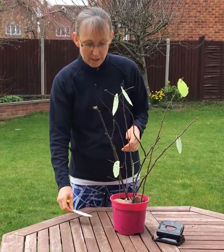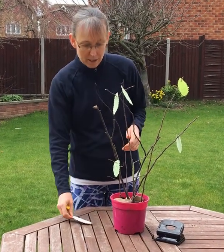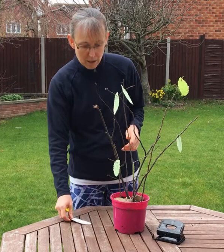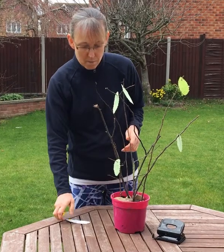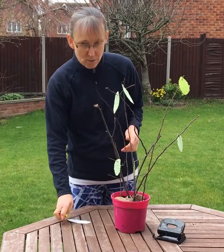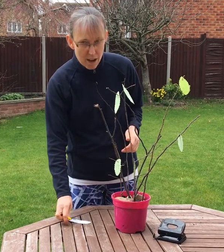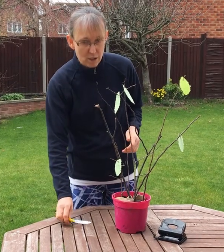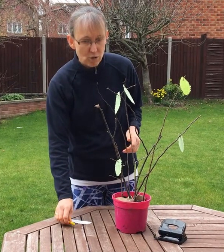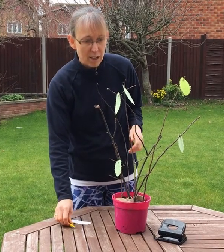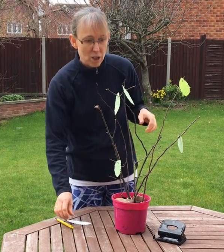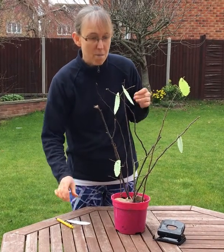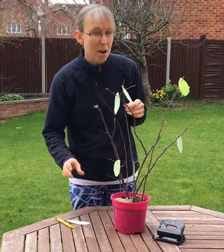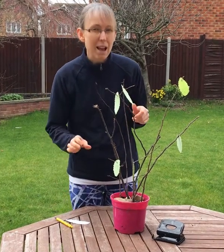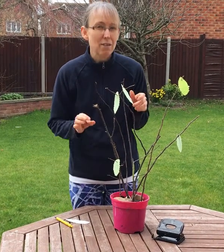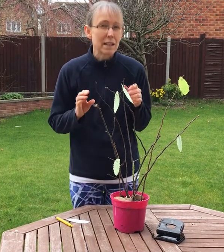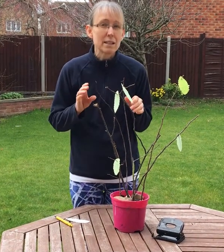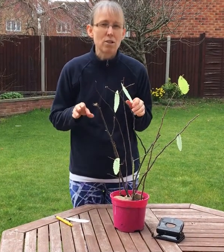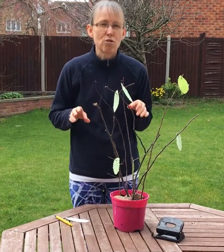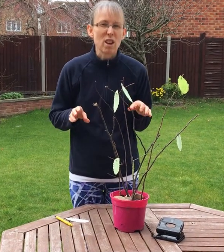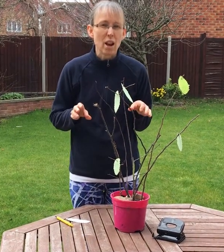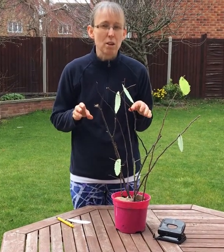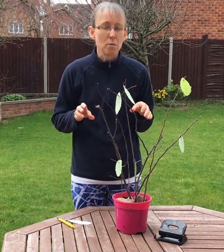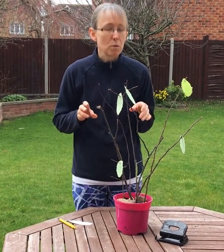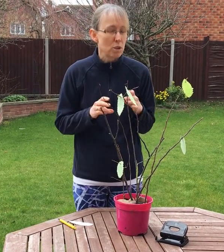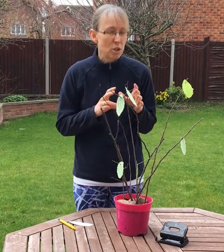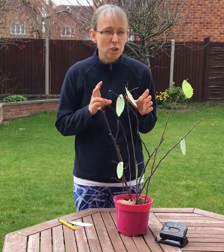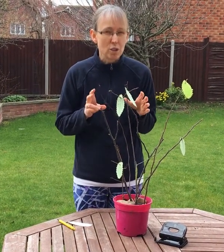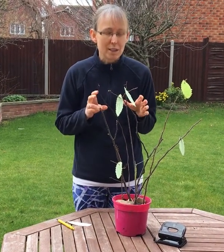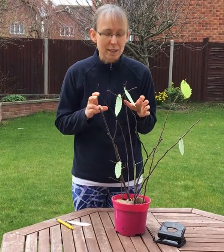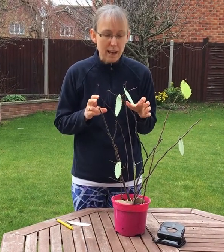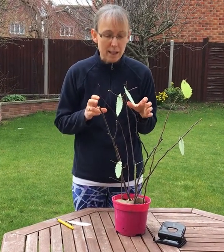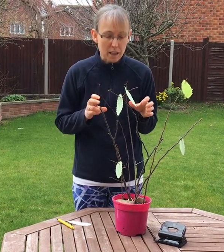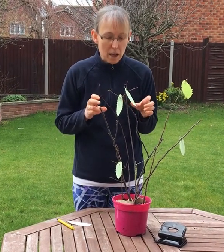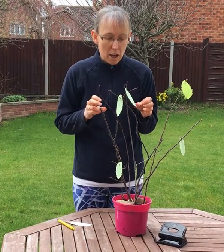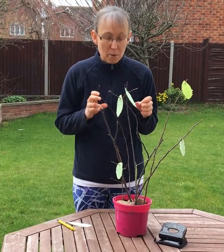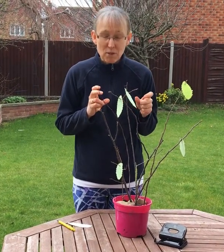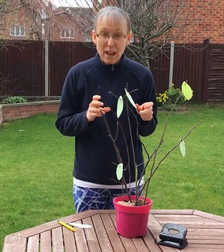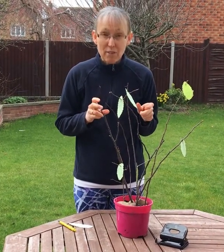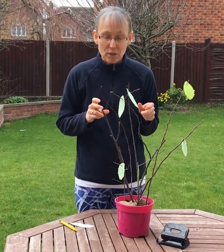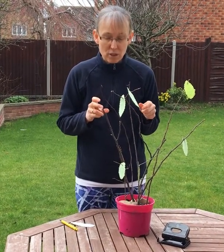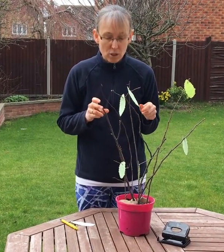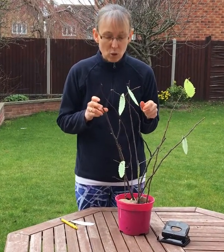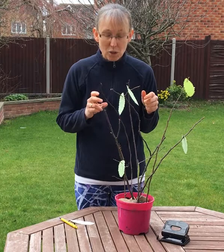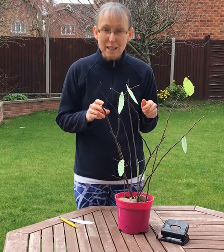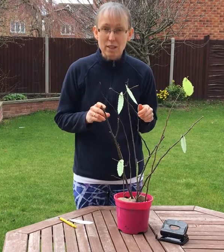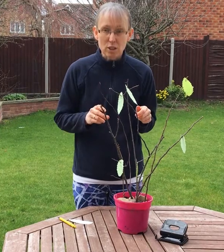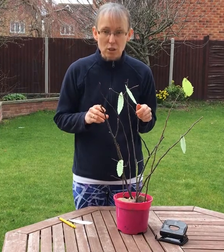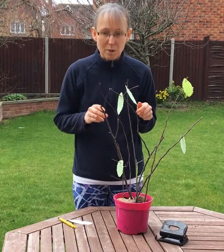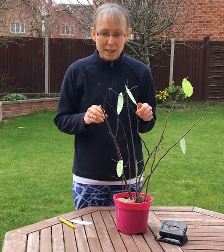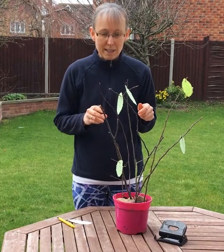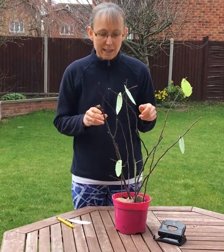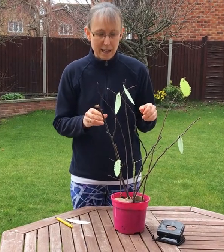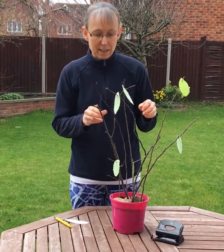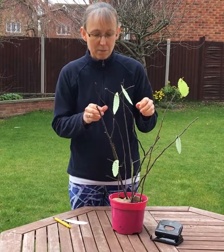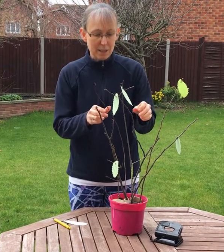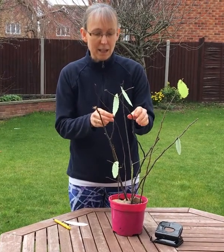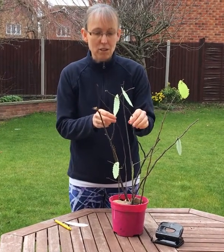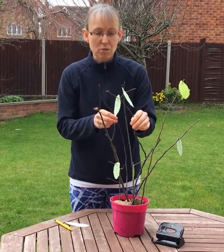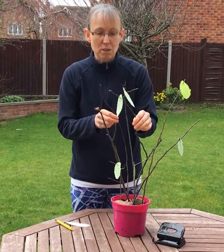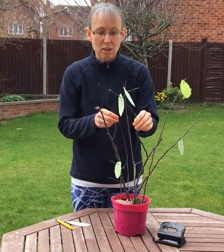this prayer tree. Now you might have an Easter tree at home, which you can use instead. But if you haven't, all you'll need to do is to get some sticks from the